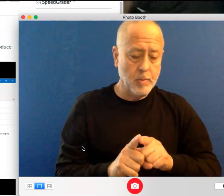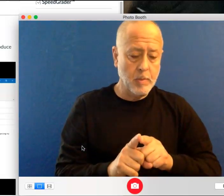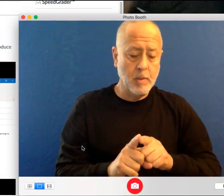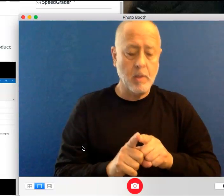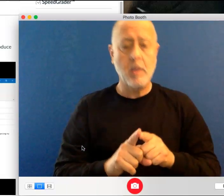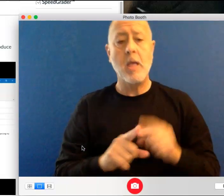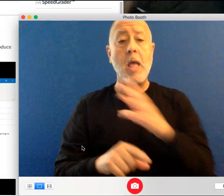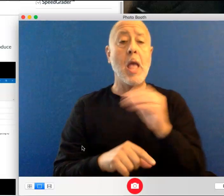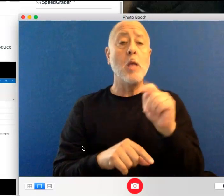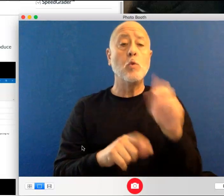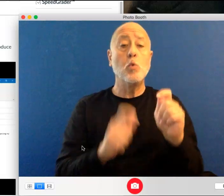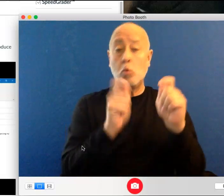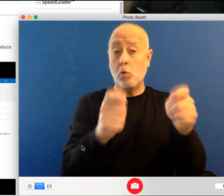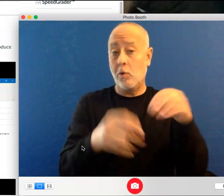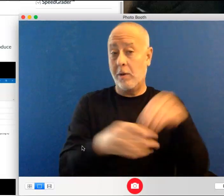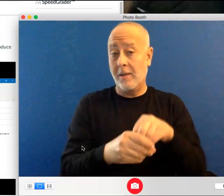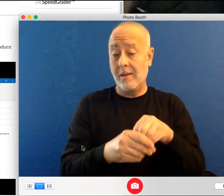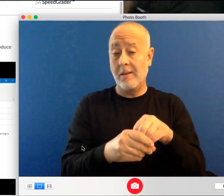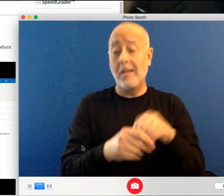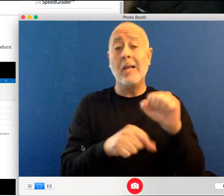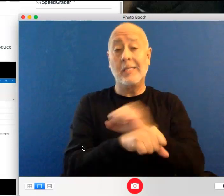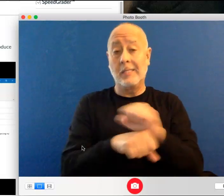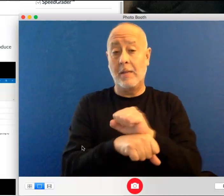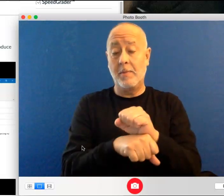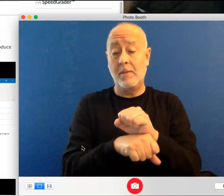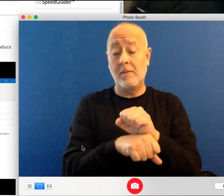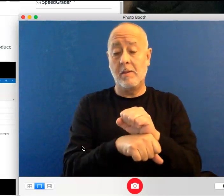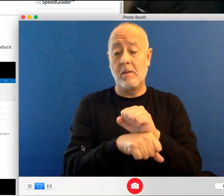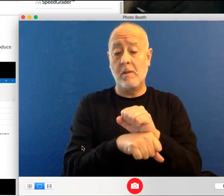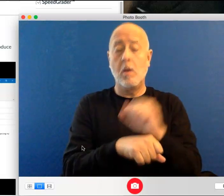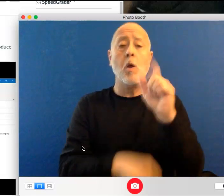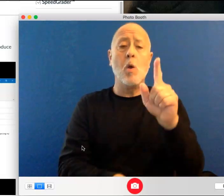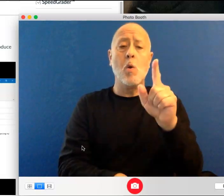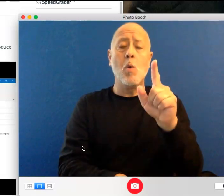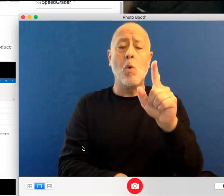and to turn in assignments 100%